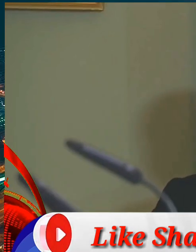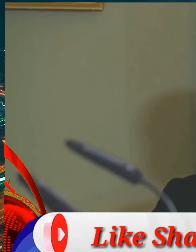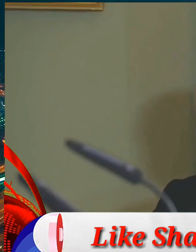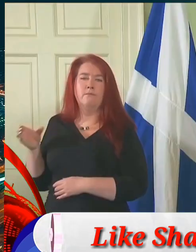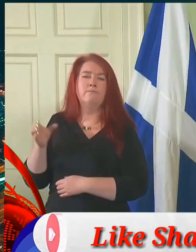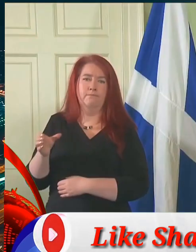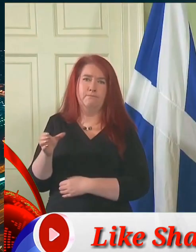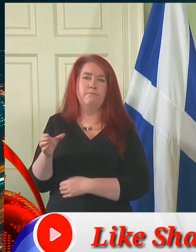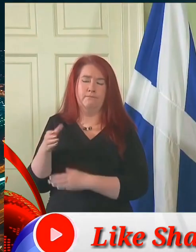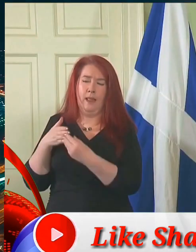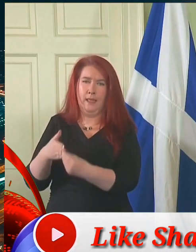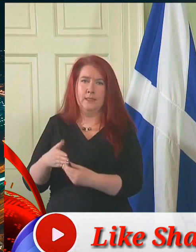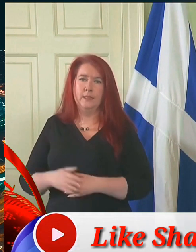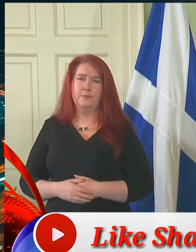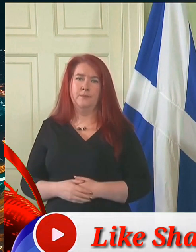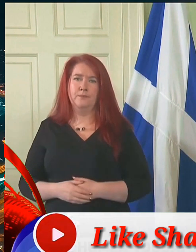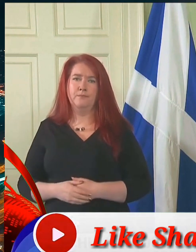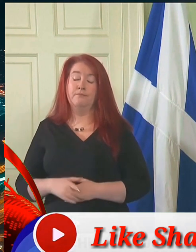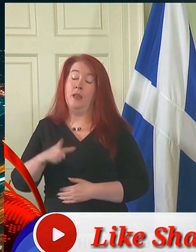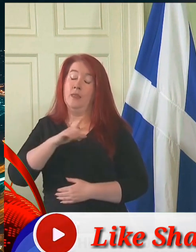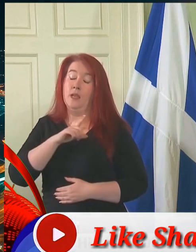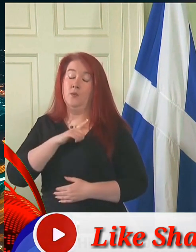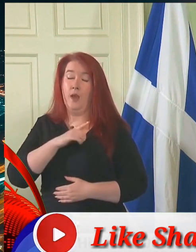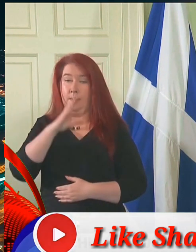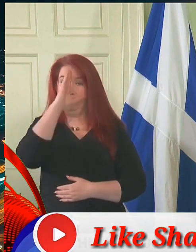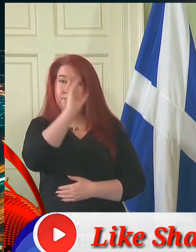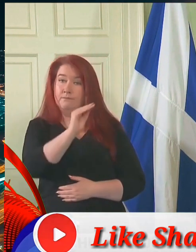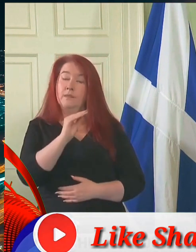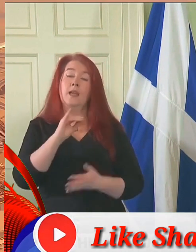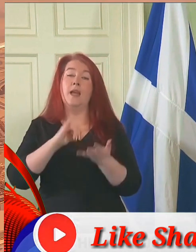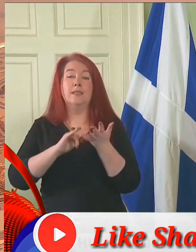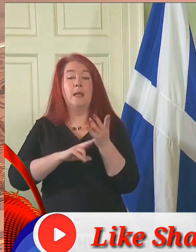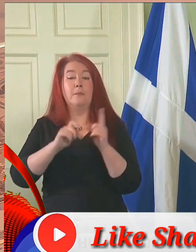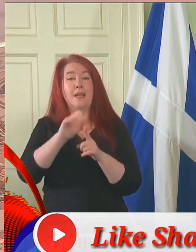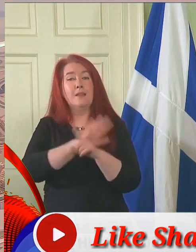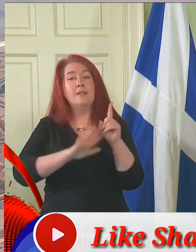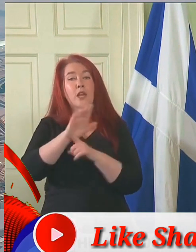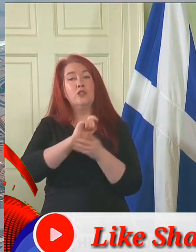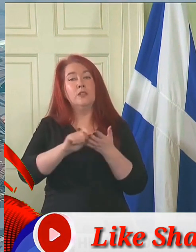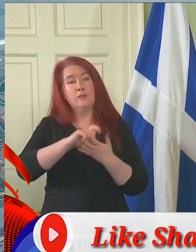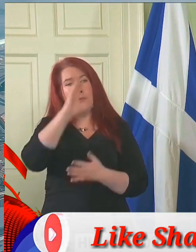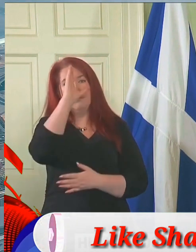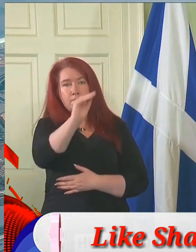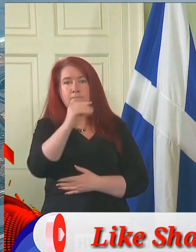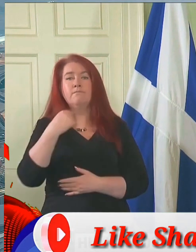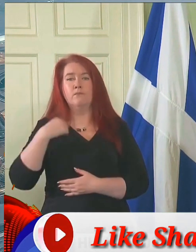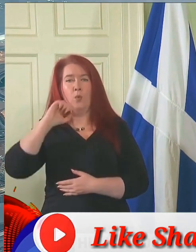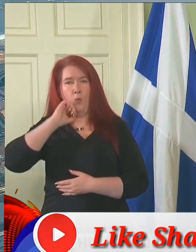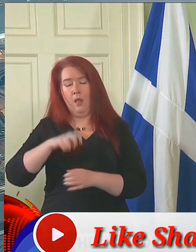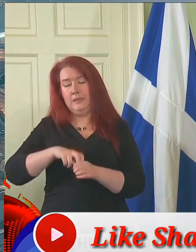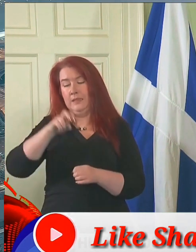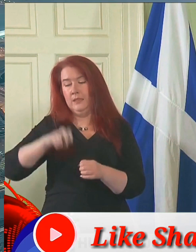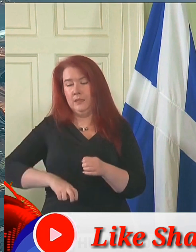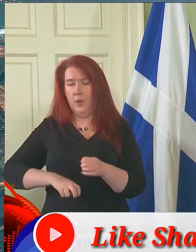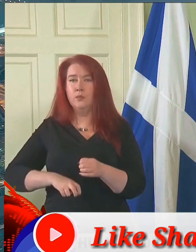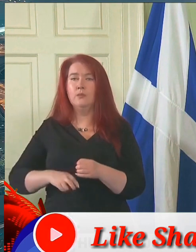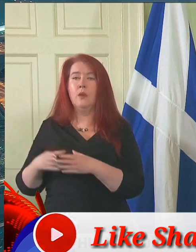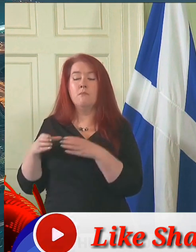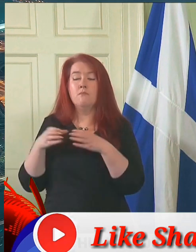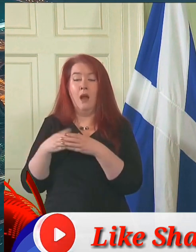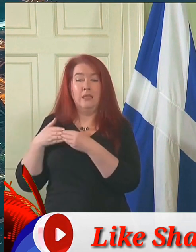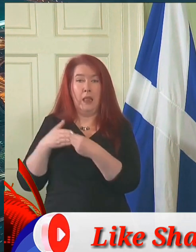hinted at. I have therefore informed the SNP's National Secretary of my intention to stand down as party